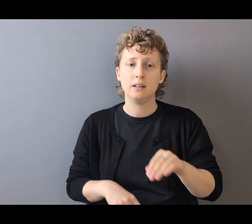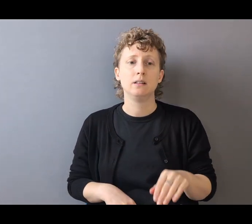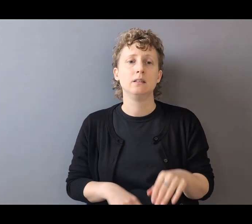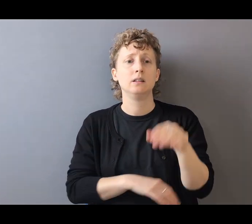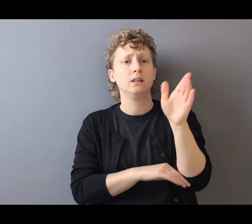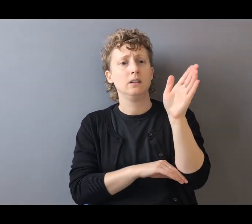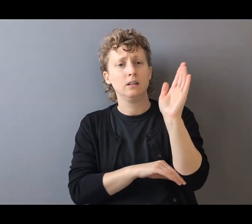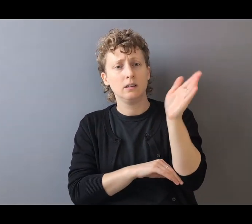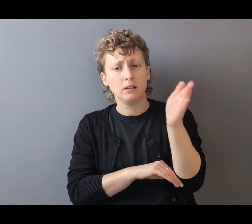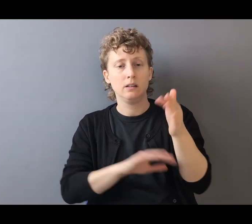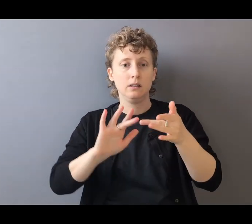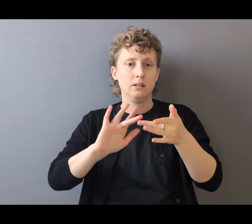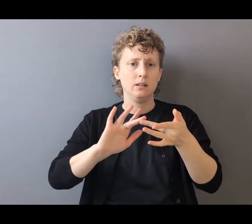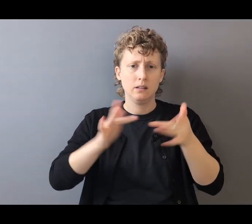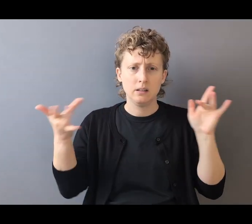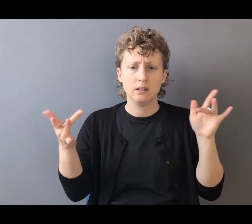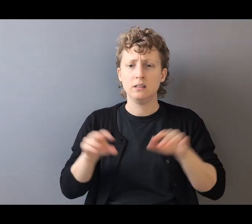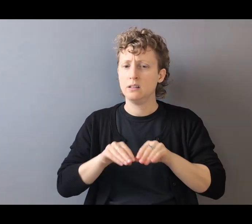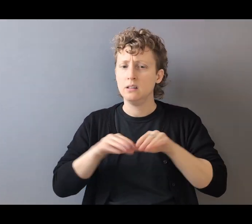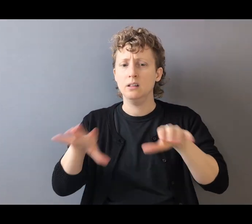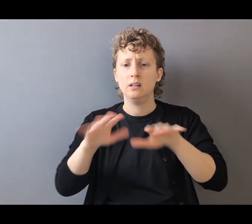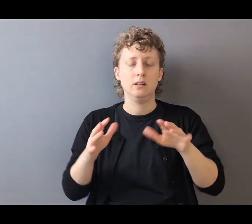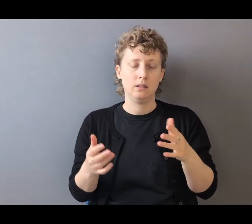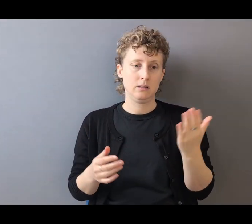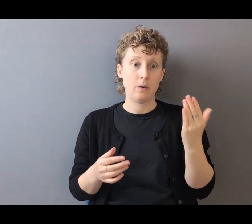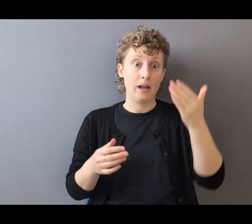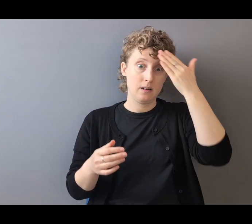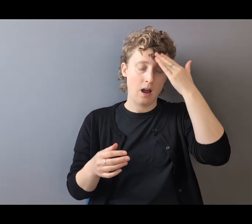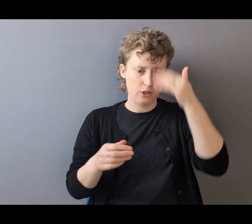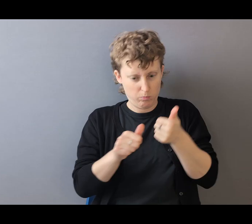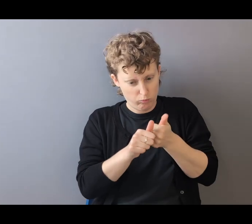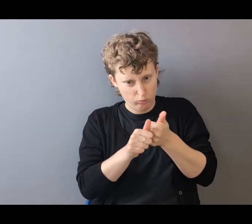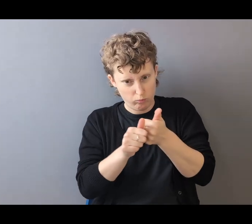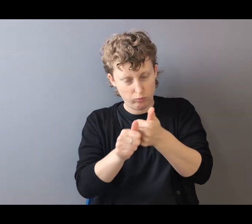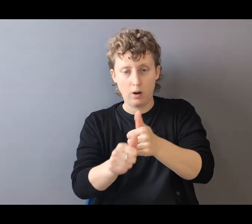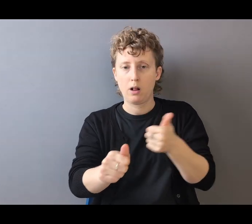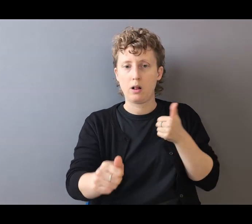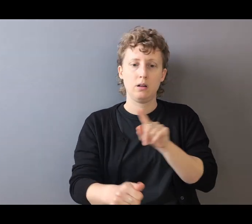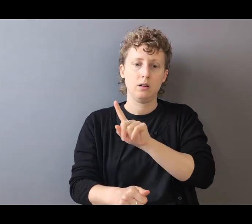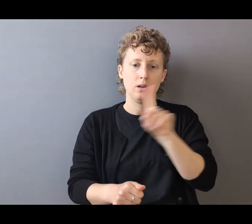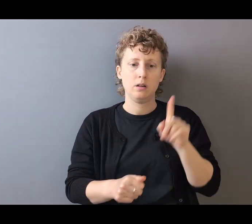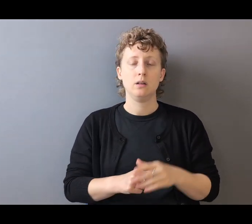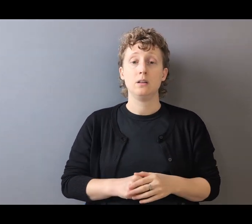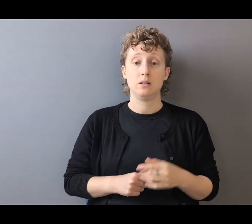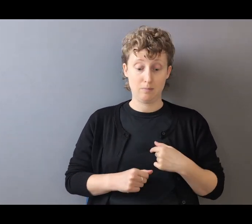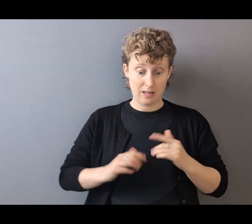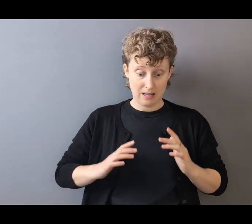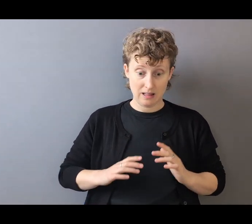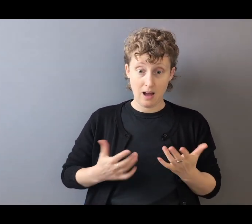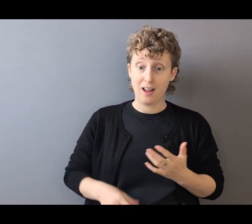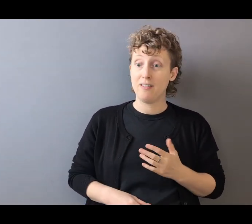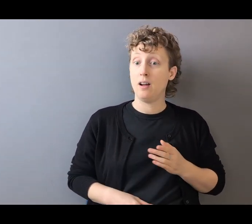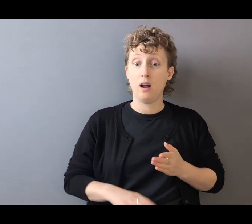course, important to keep your knowledge up to date. And I can very rarely participate live in anything,